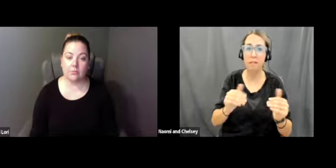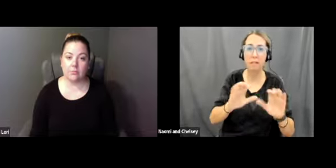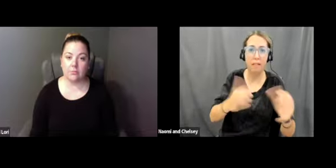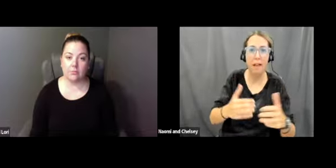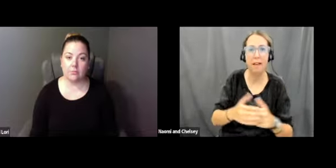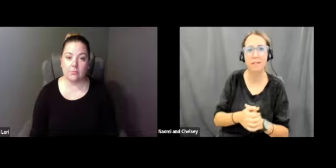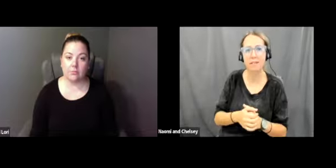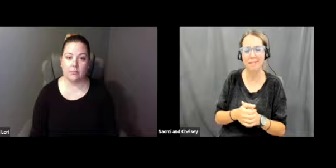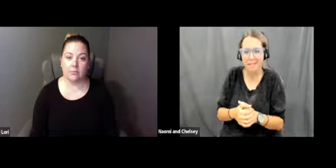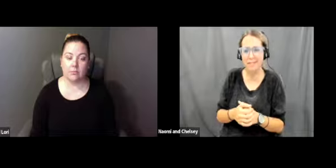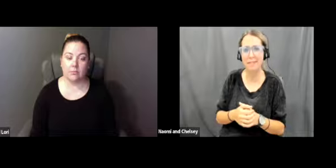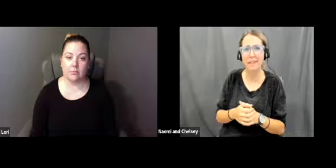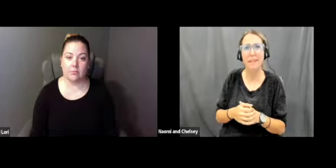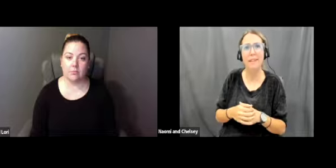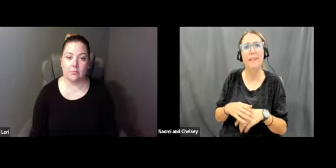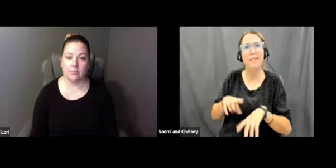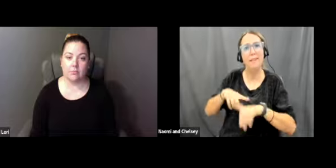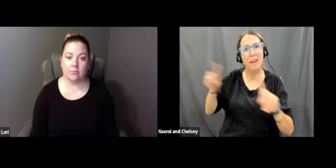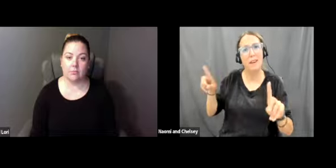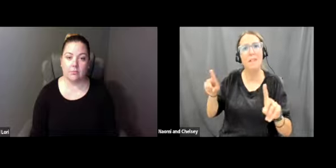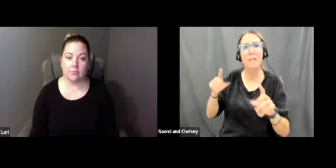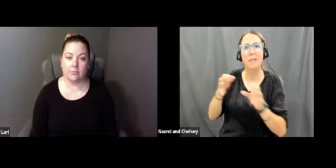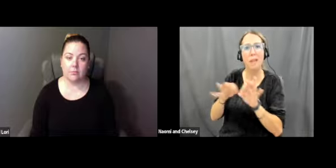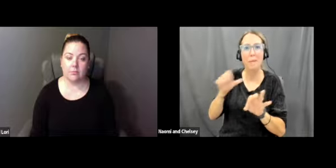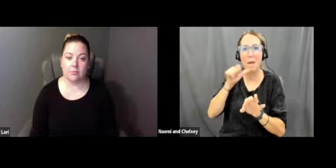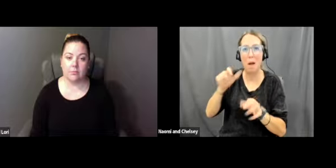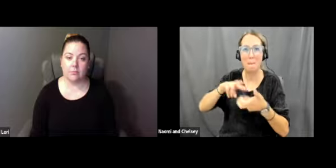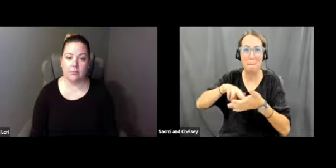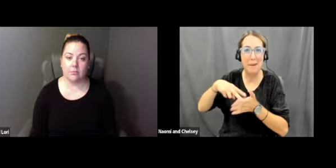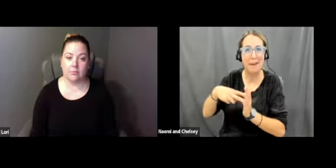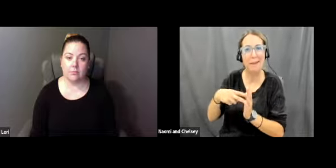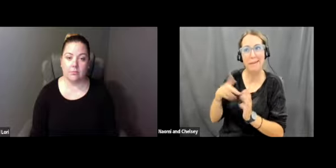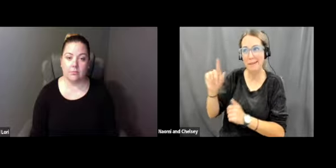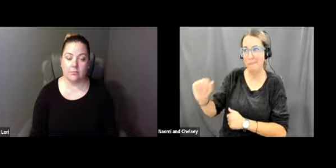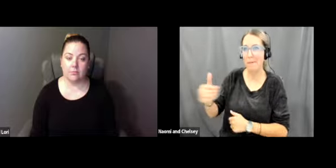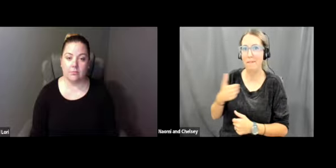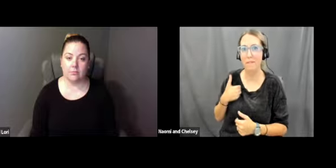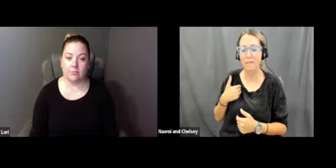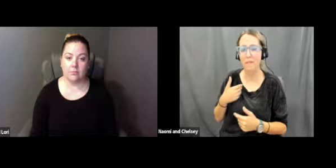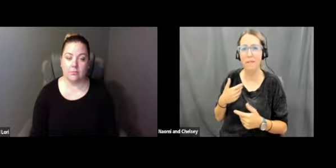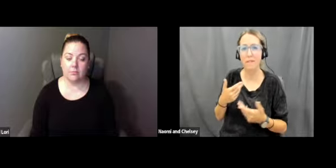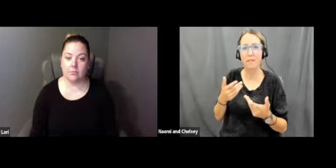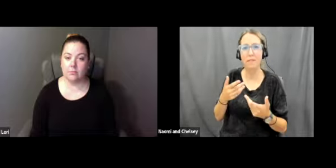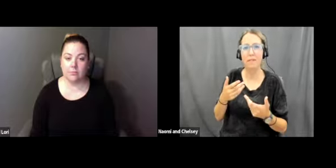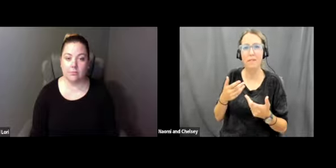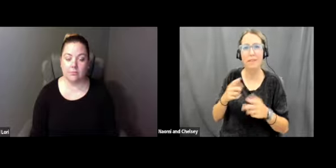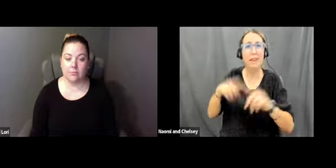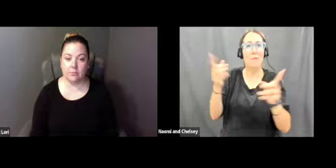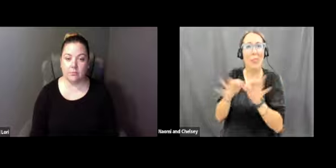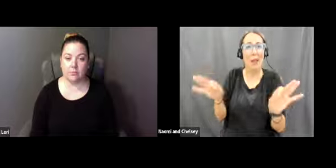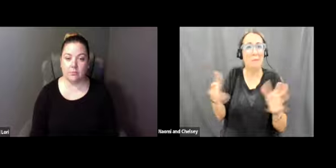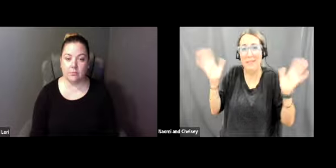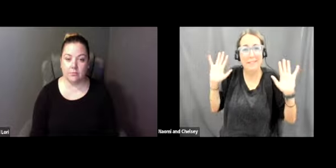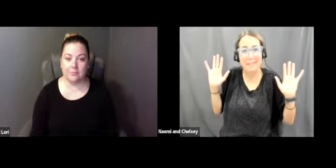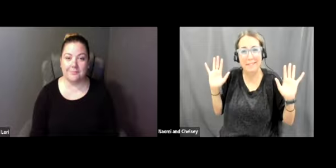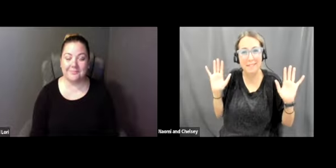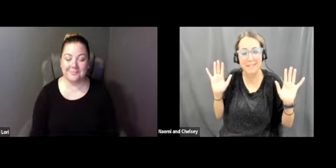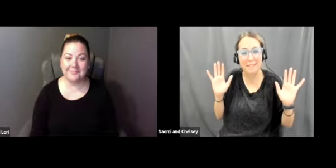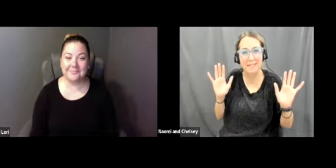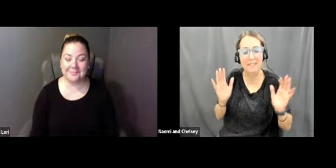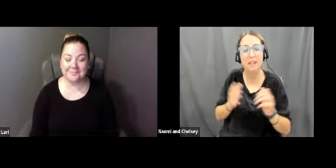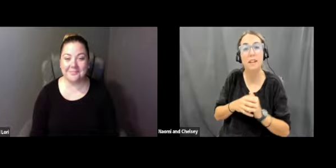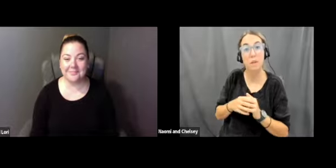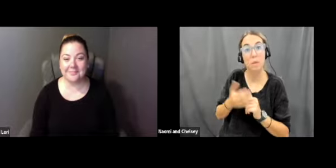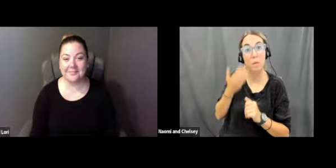learning disability, it's a language challenge, it's a language barrier. And seeing how